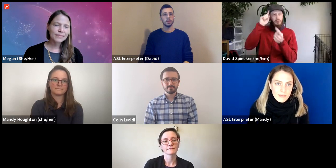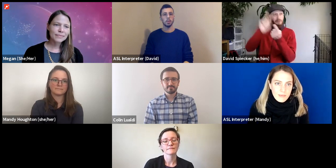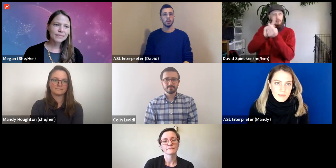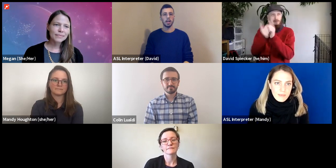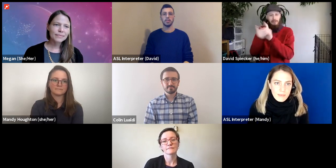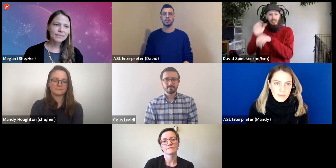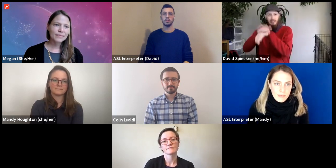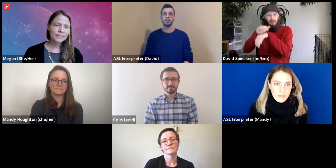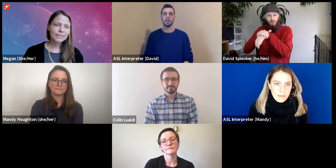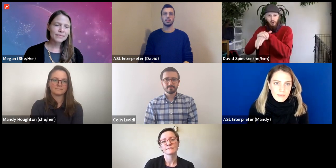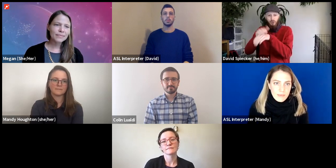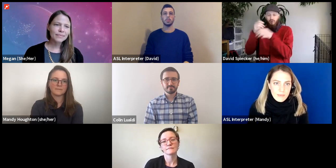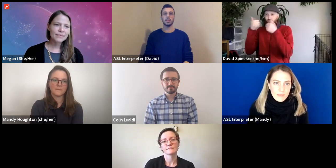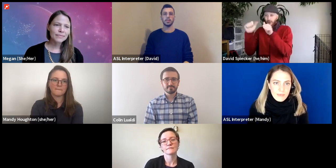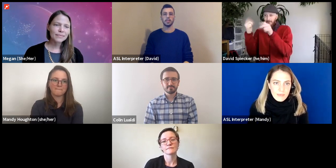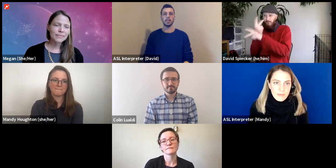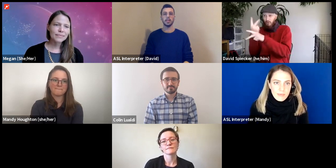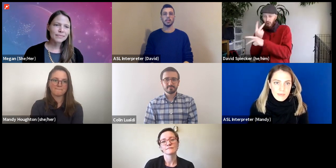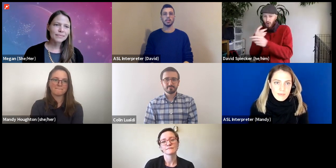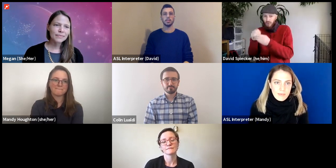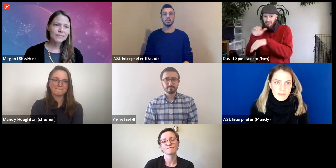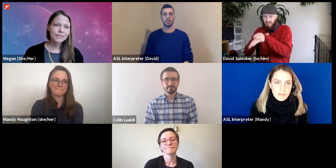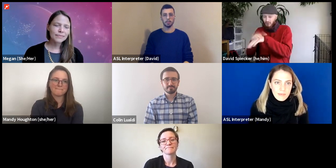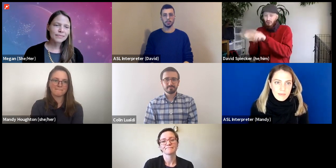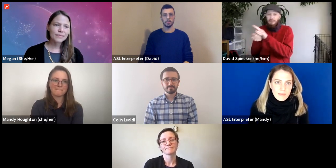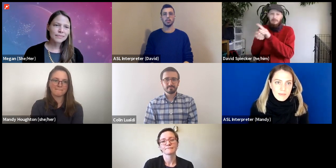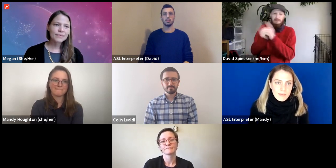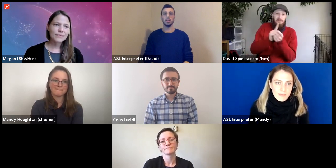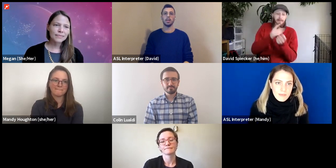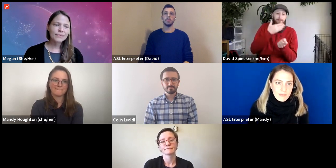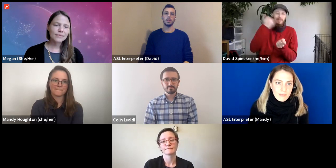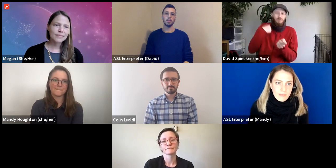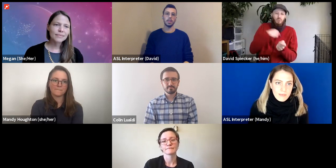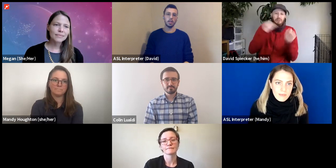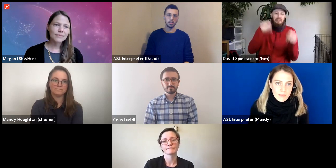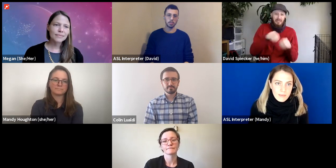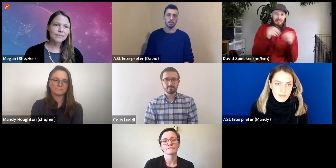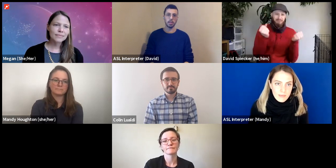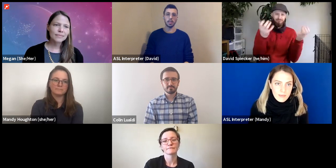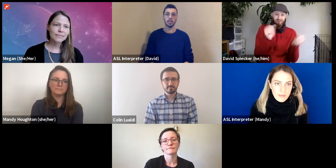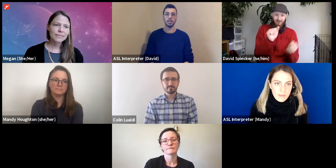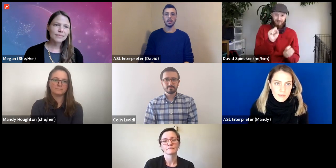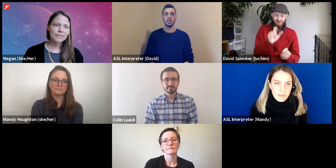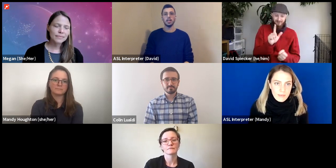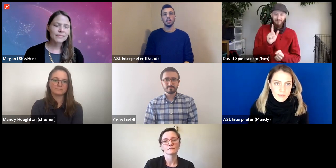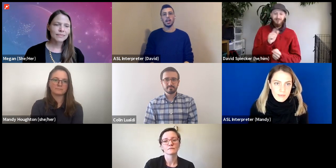that very well. And the students have to translate to English themselves and try and figure out the English